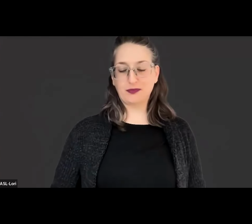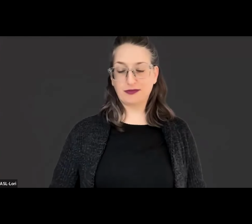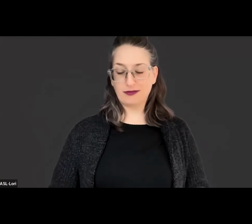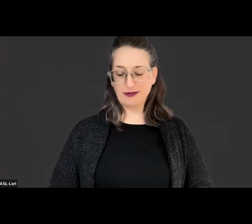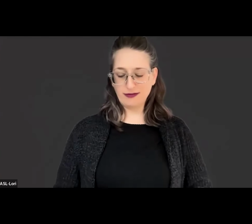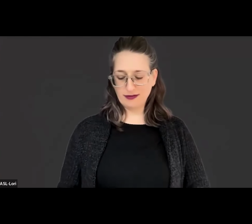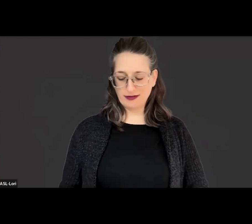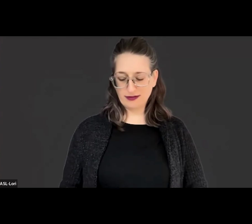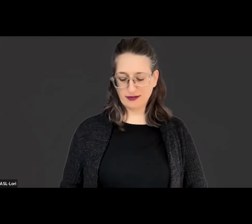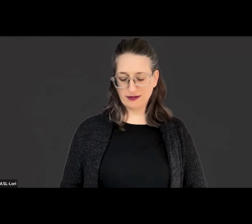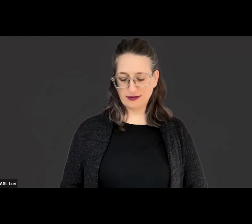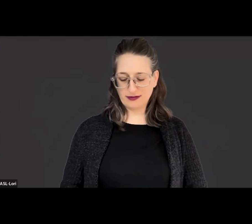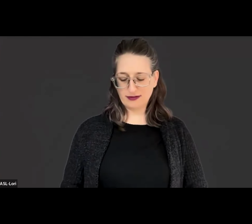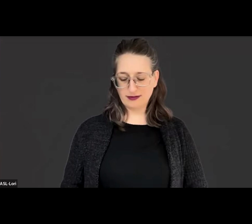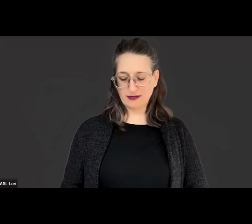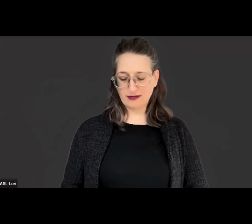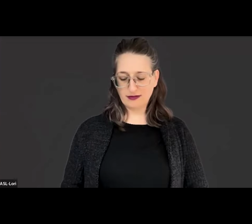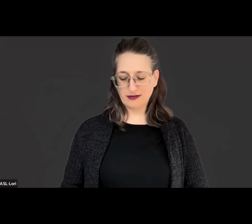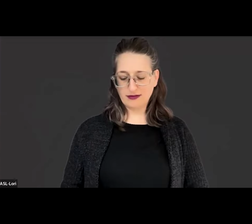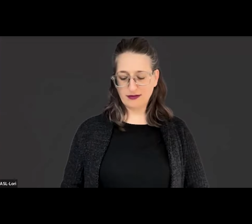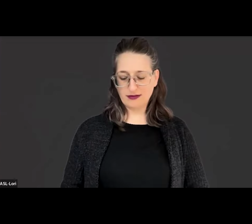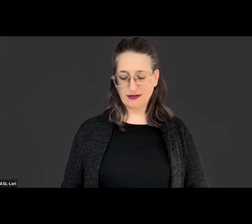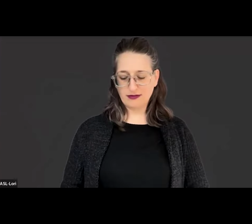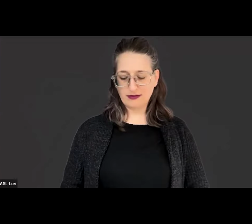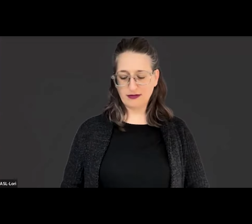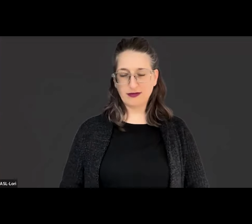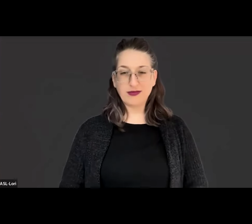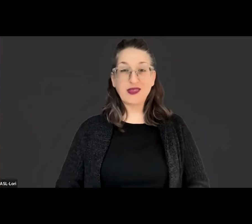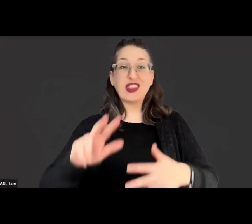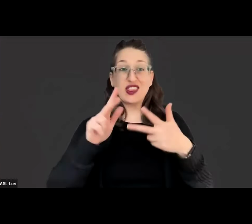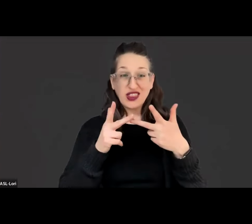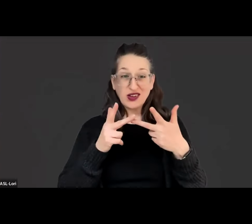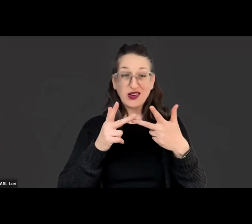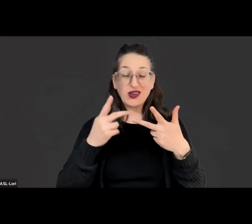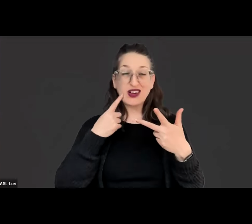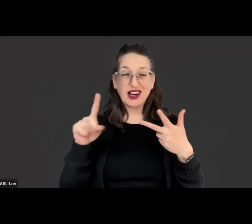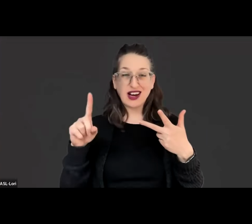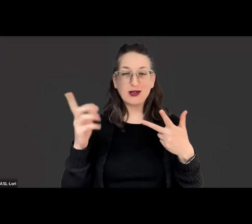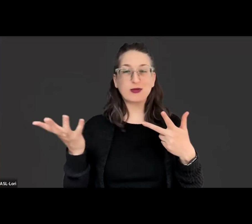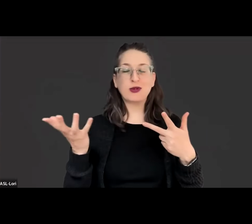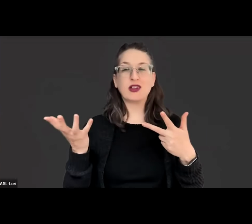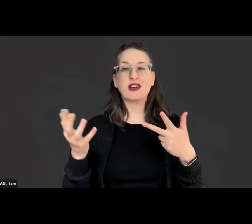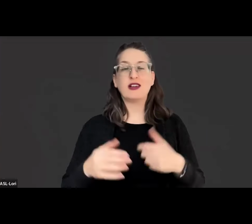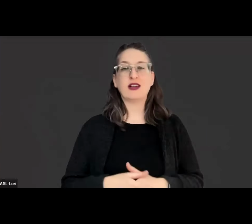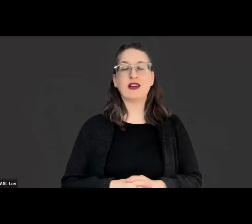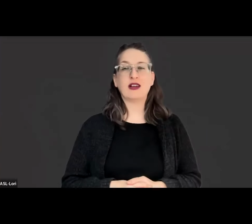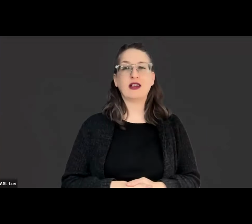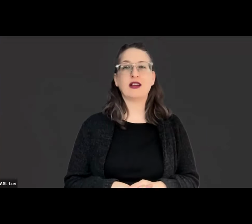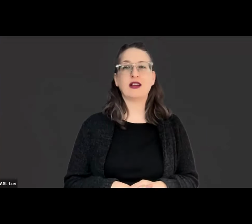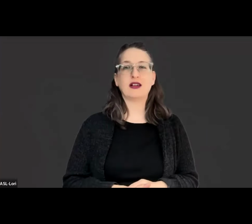All right. And then my third announcement is that we